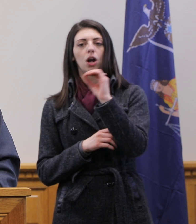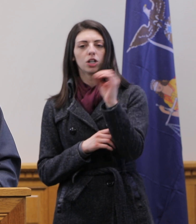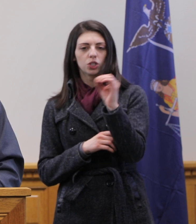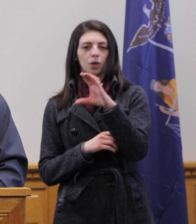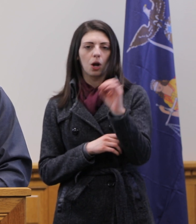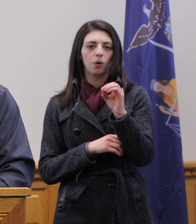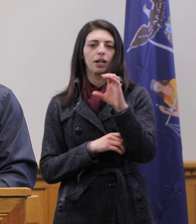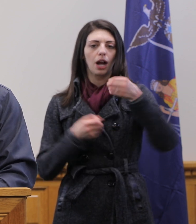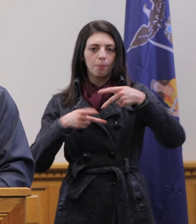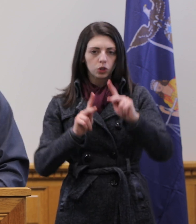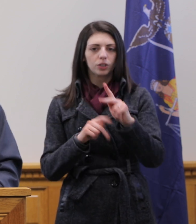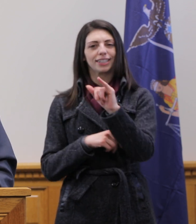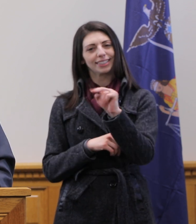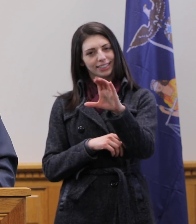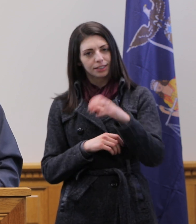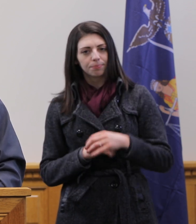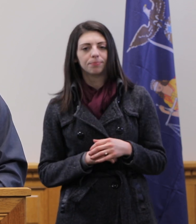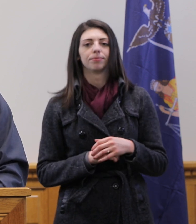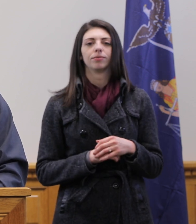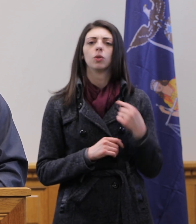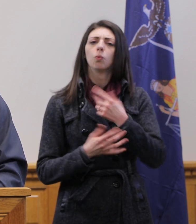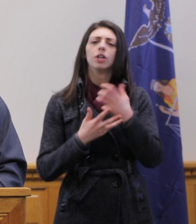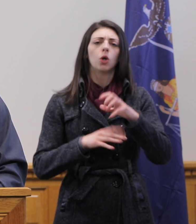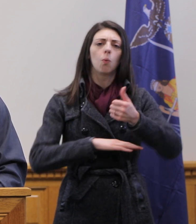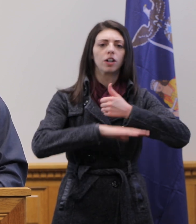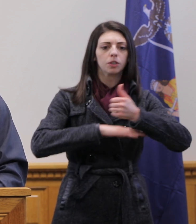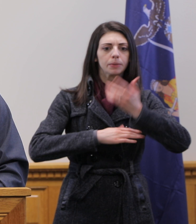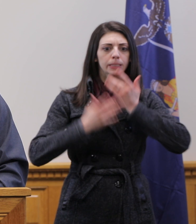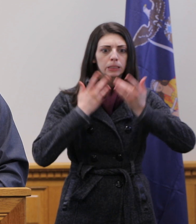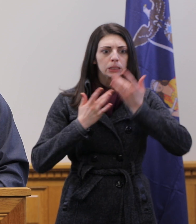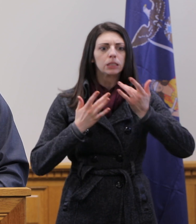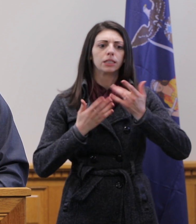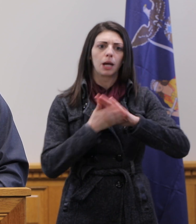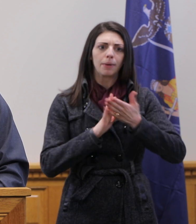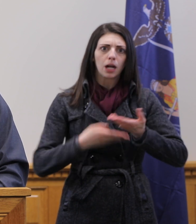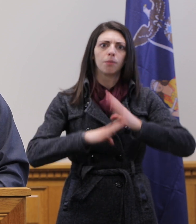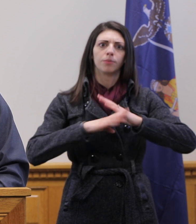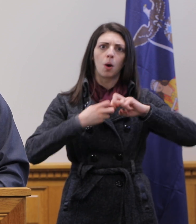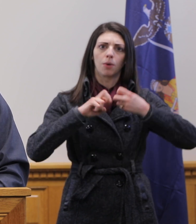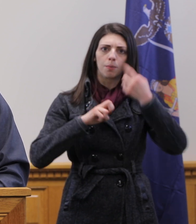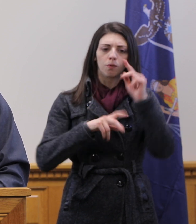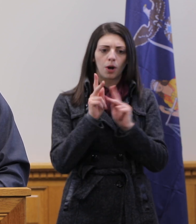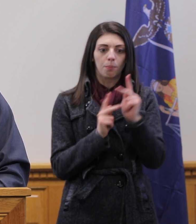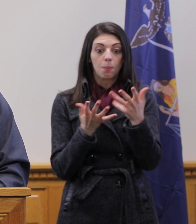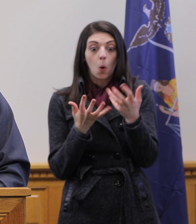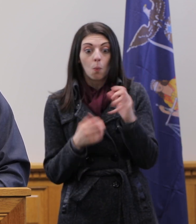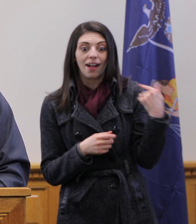We don't want the lack of transportation to be a barrier for those who need to be tested or who are eligible to receive the vaccine.